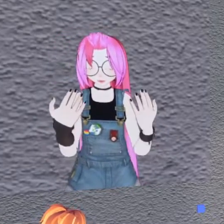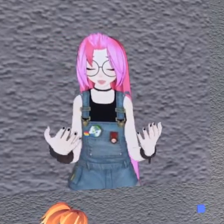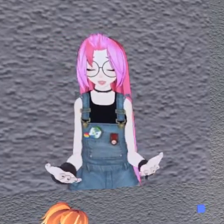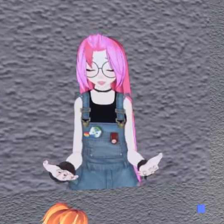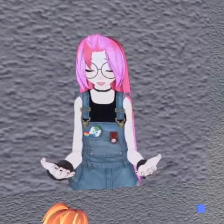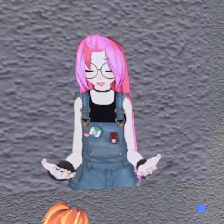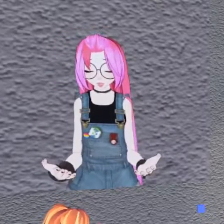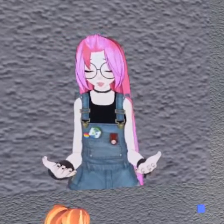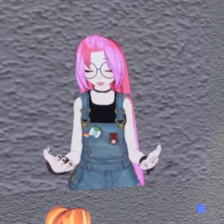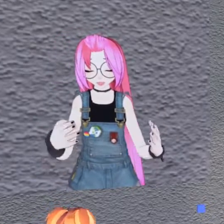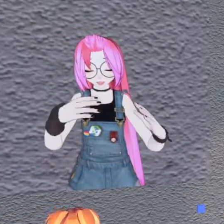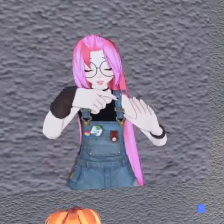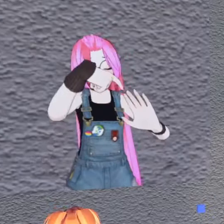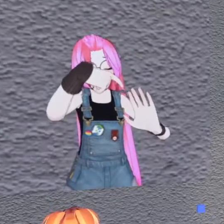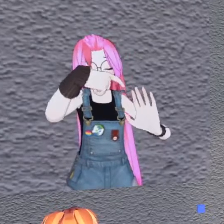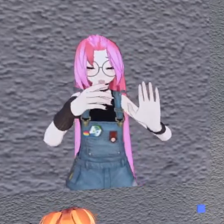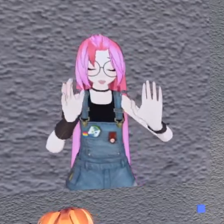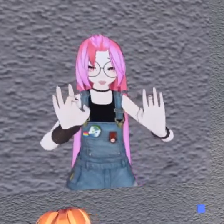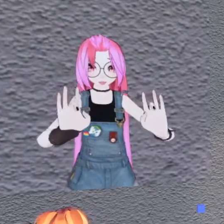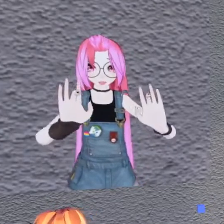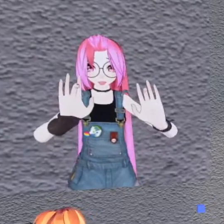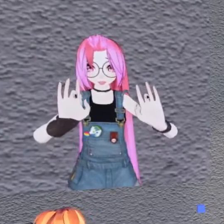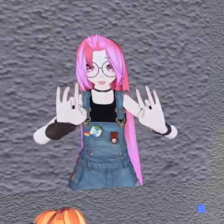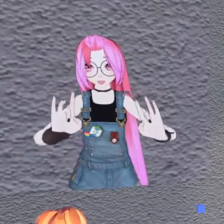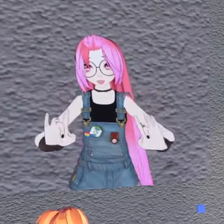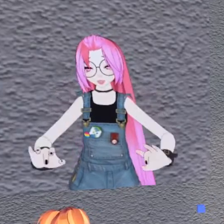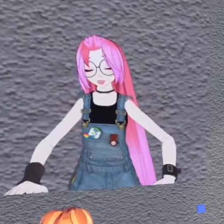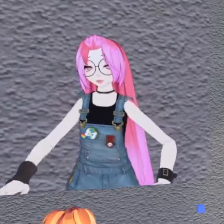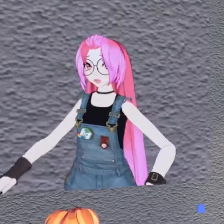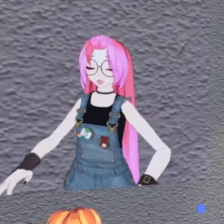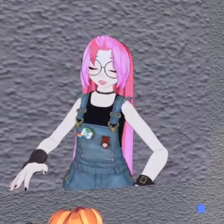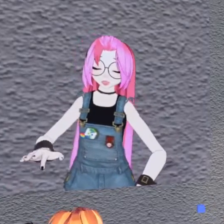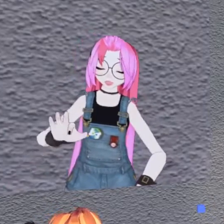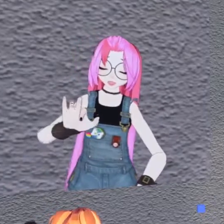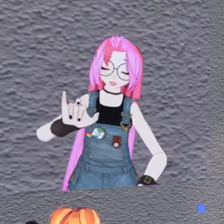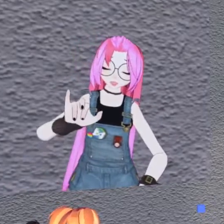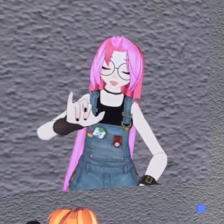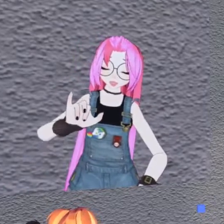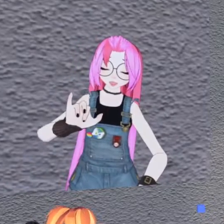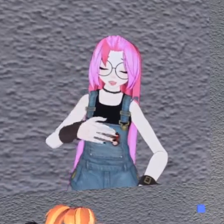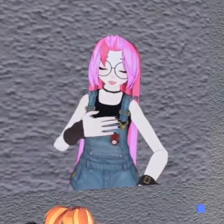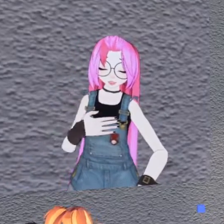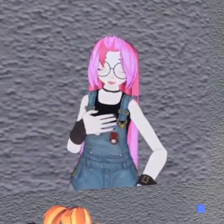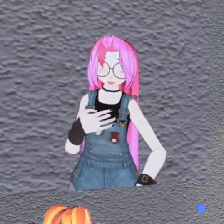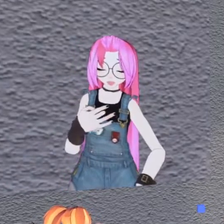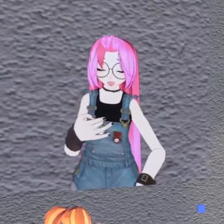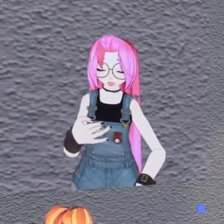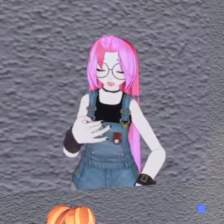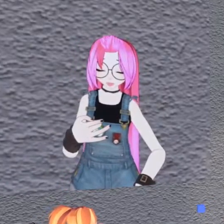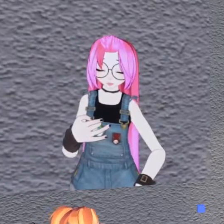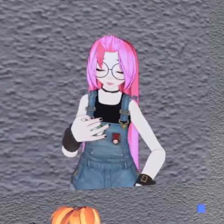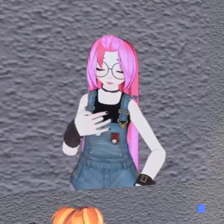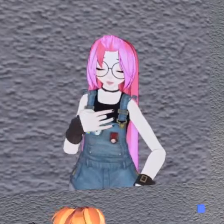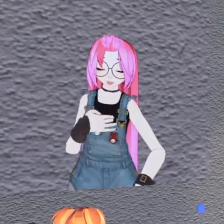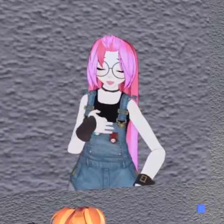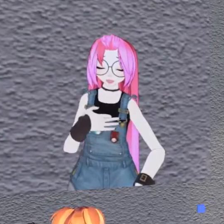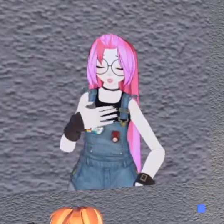gotta show that it's different. It's different. Yeah. So it's just like this is like, and this is